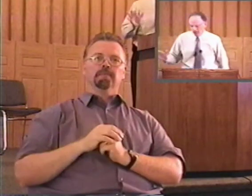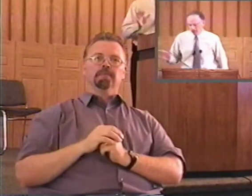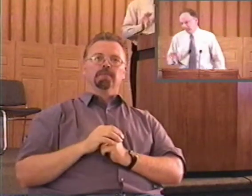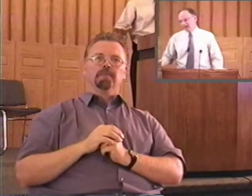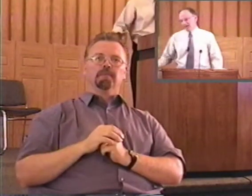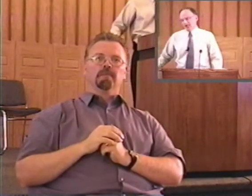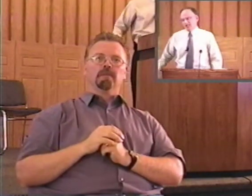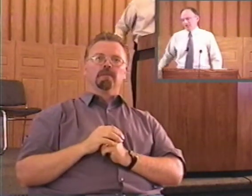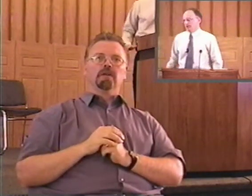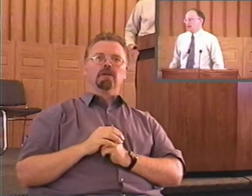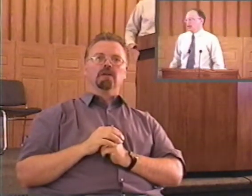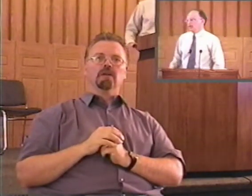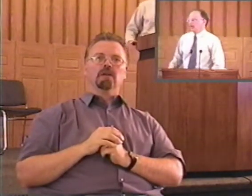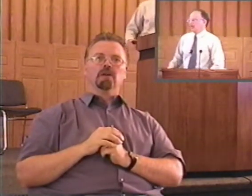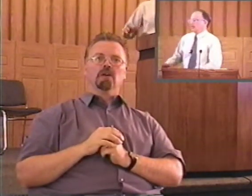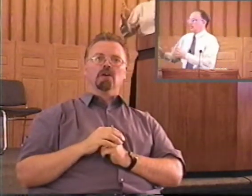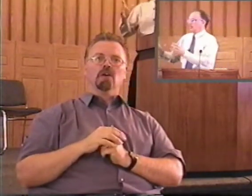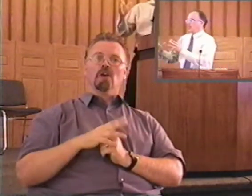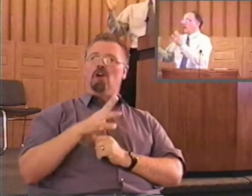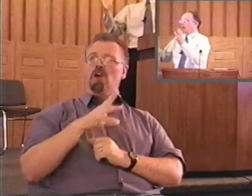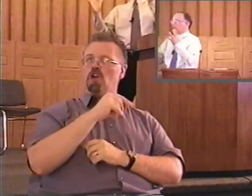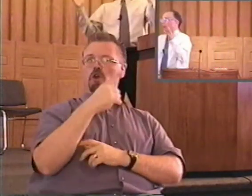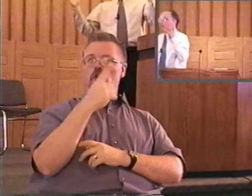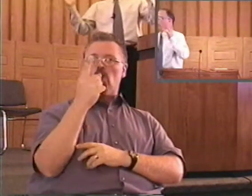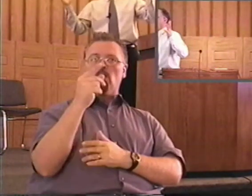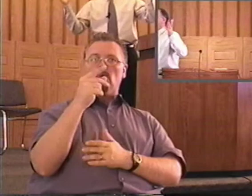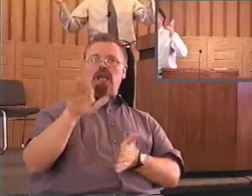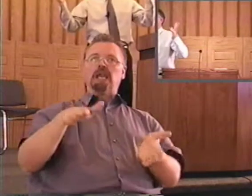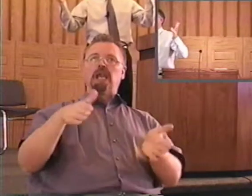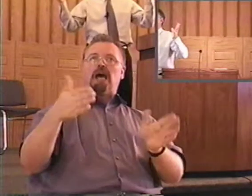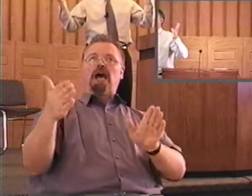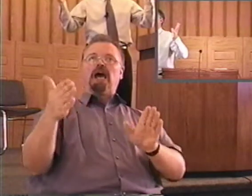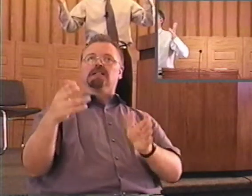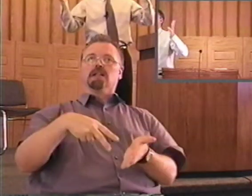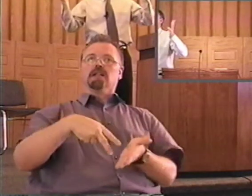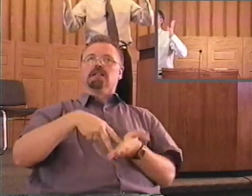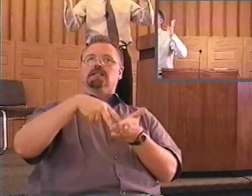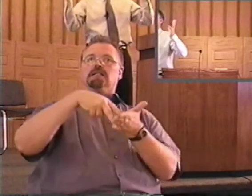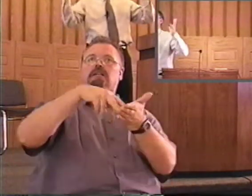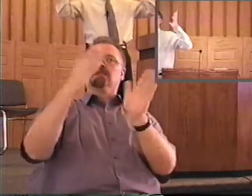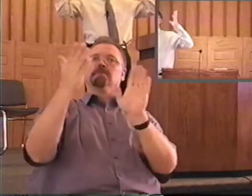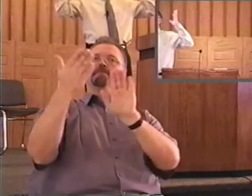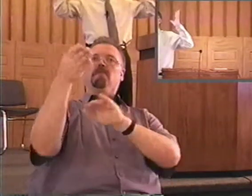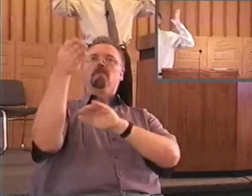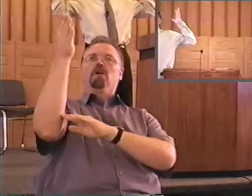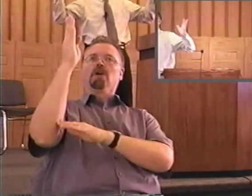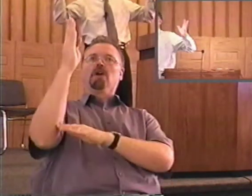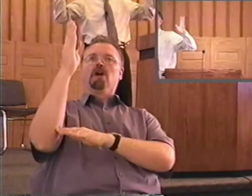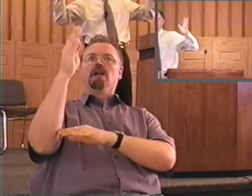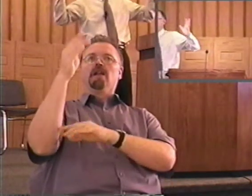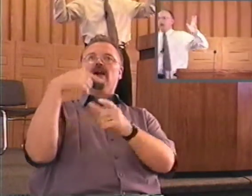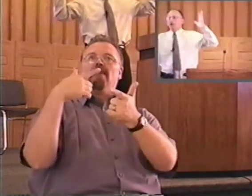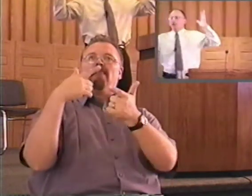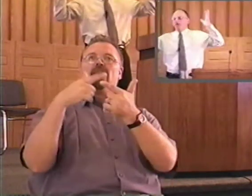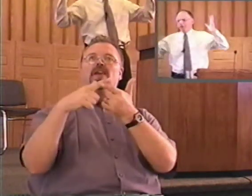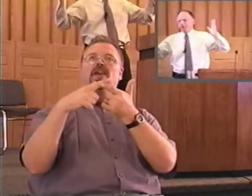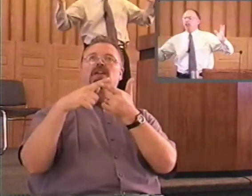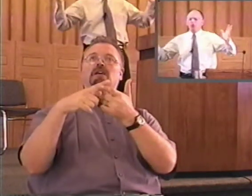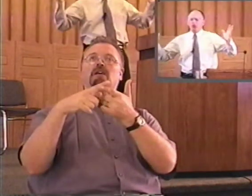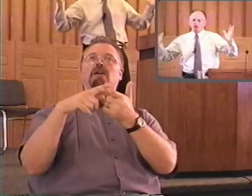No one dies and stands before God and doesn't